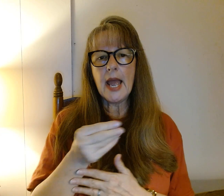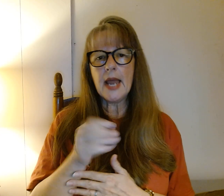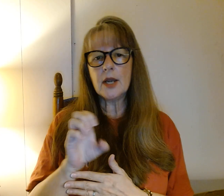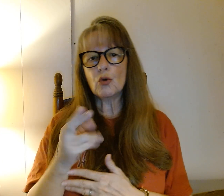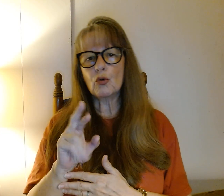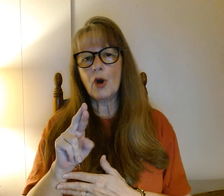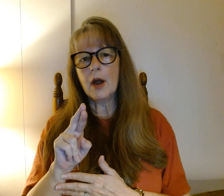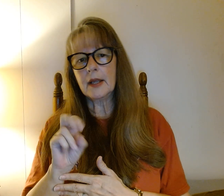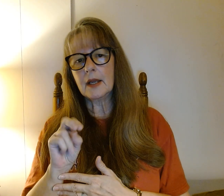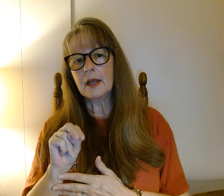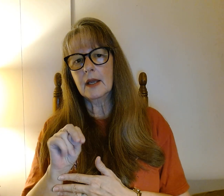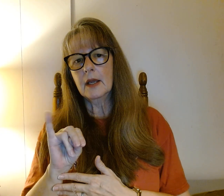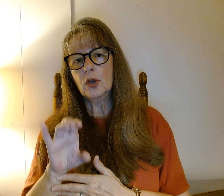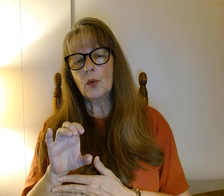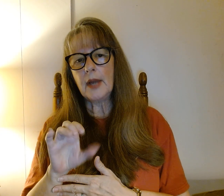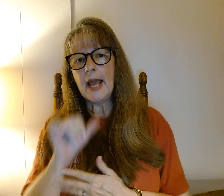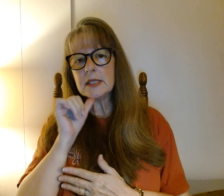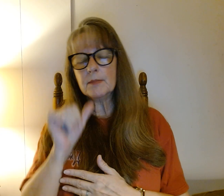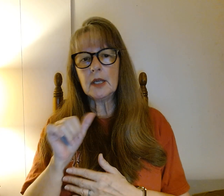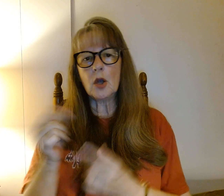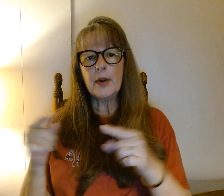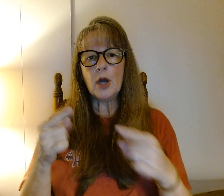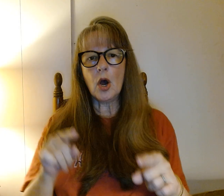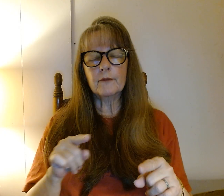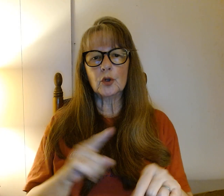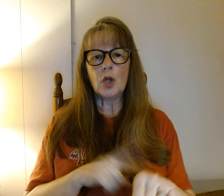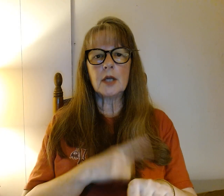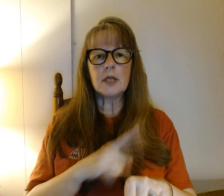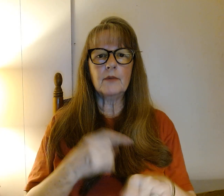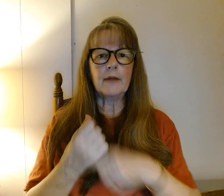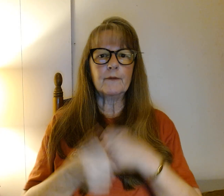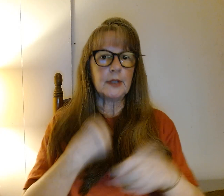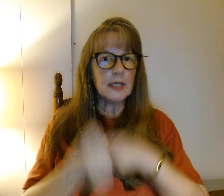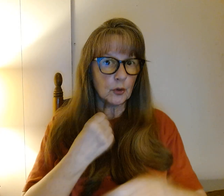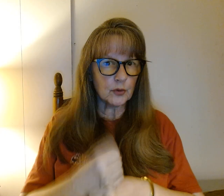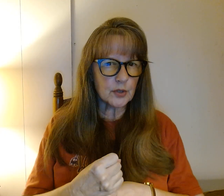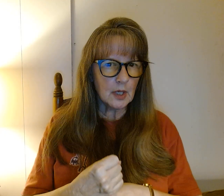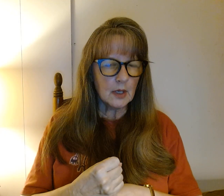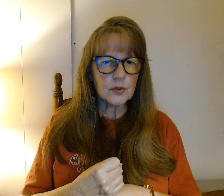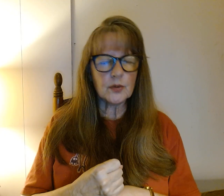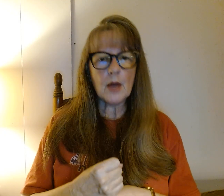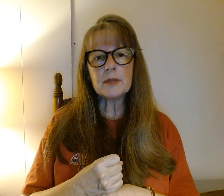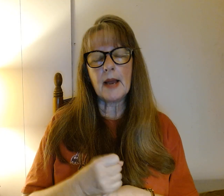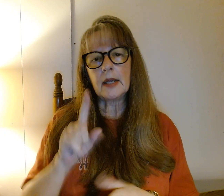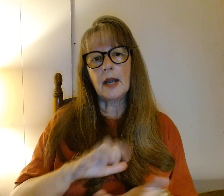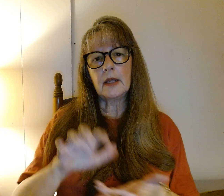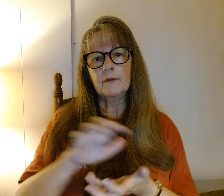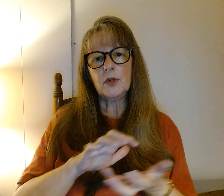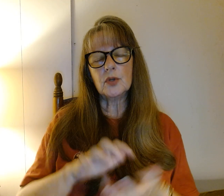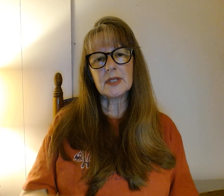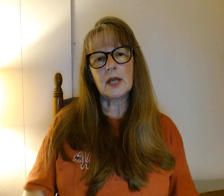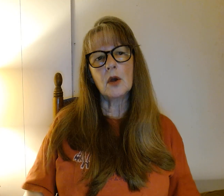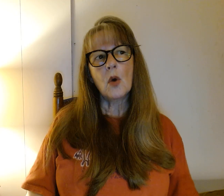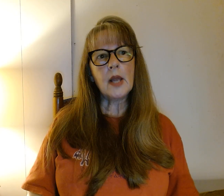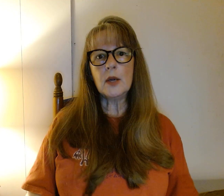and chronic. It hasn't been going on for like for years. So that was my kind of confusion. It's like, well, and it wasn't